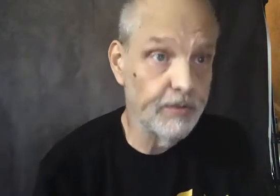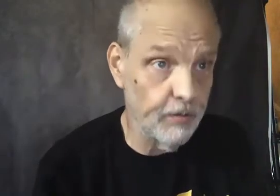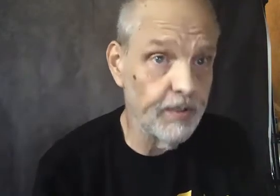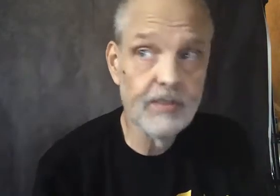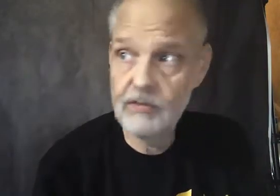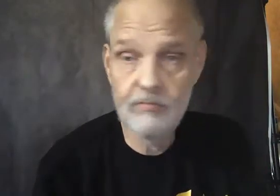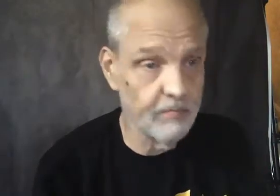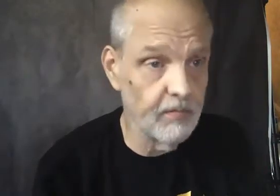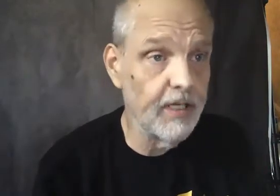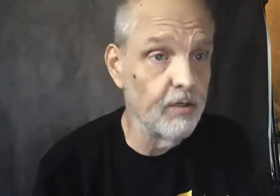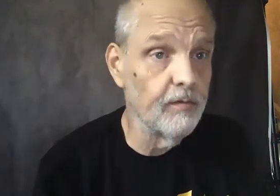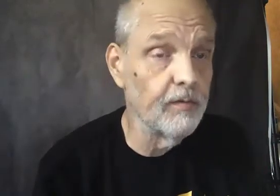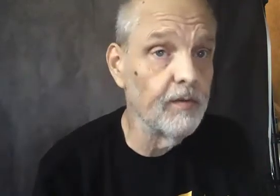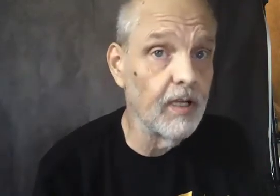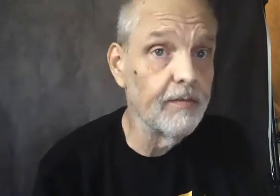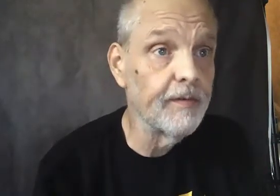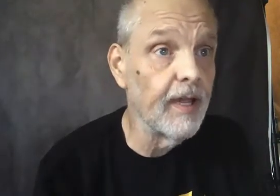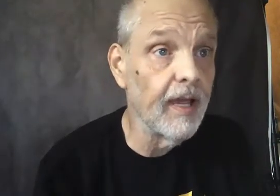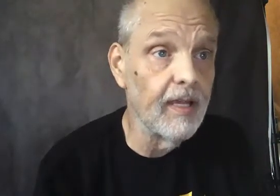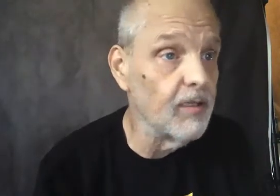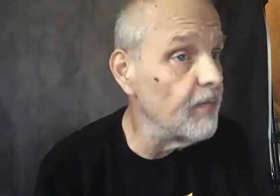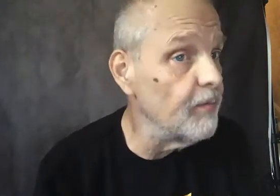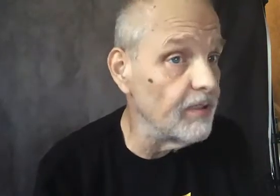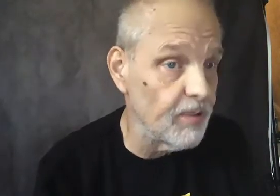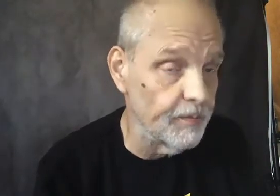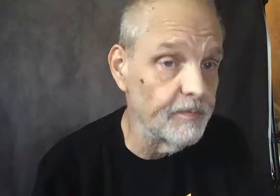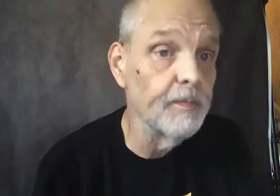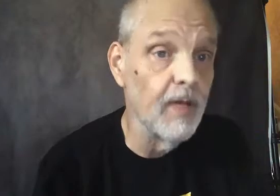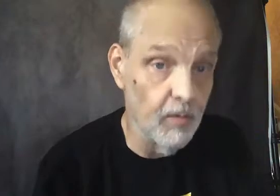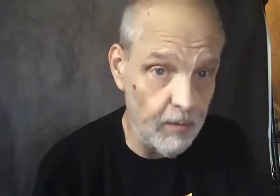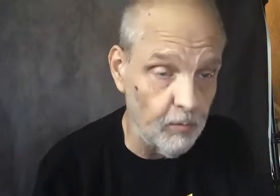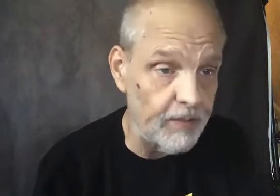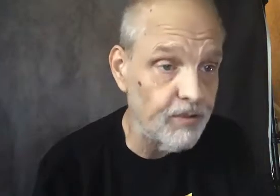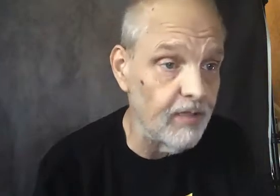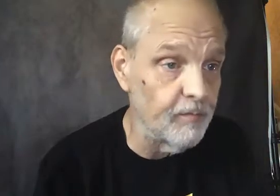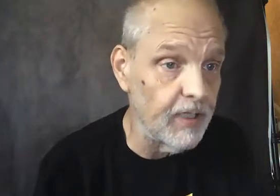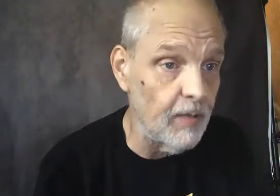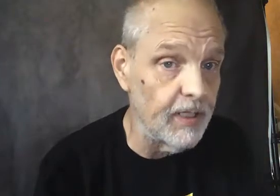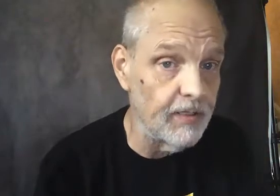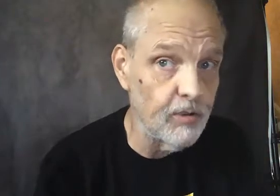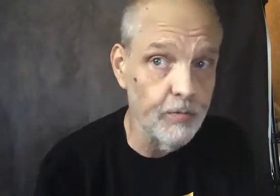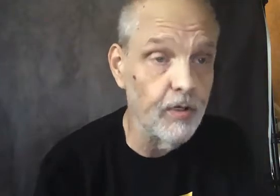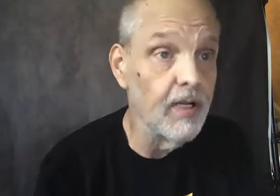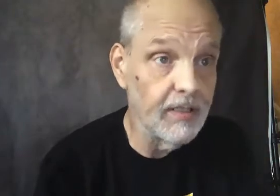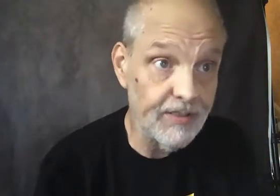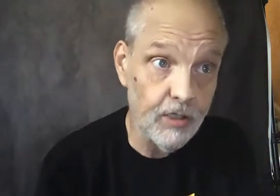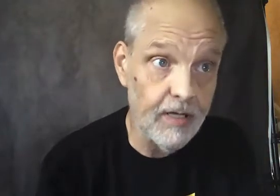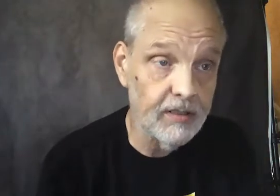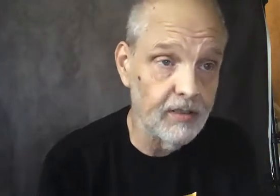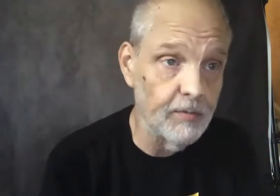pursue this later in life. And maybe some people mention even becoming an interpreter. That's the correct